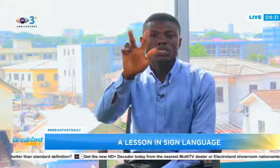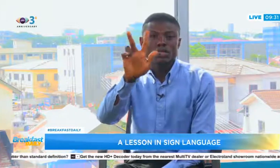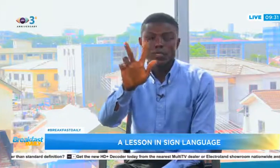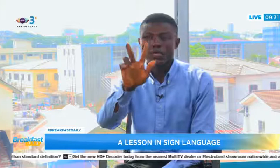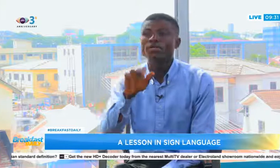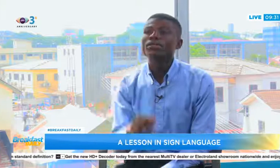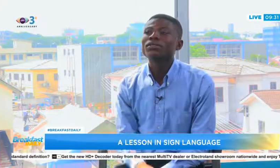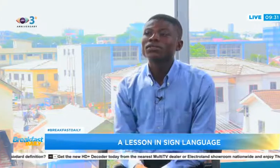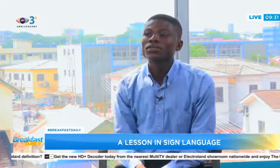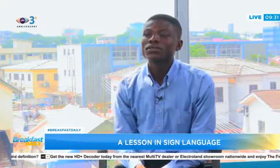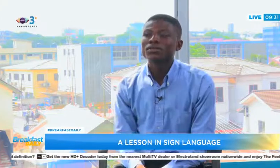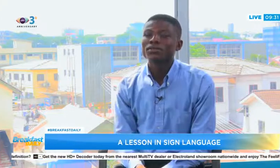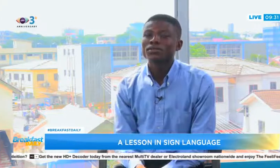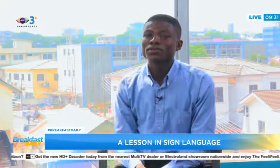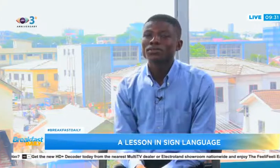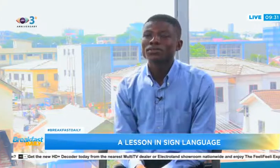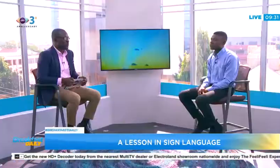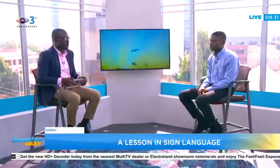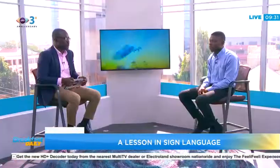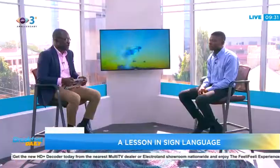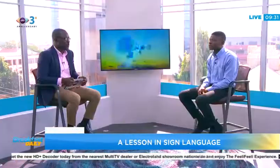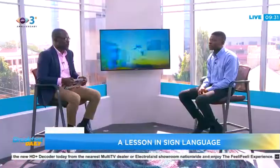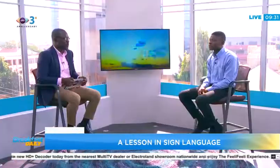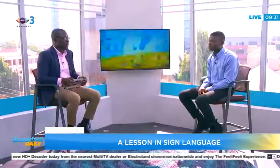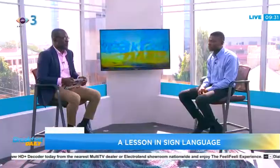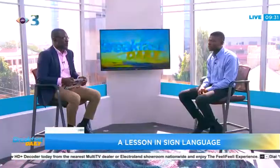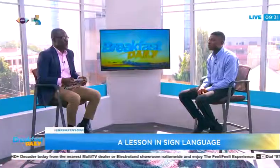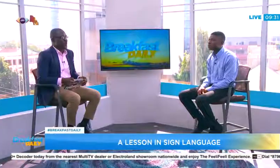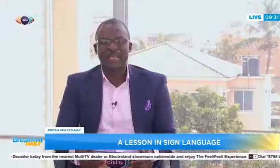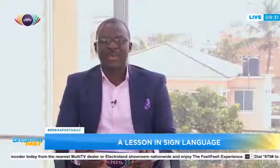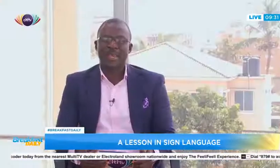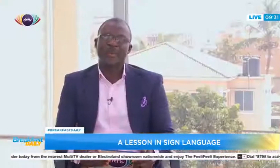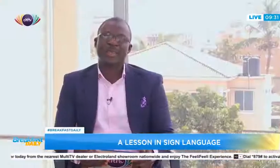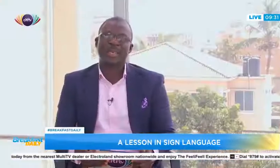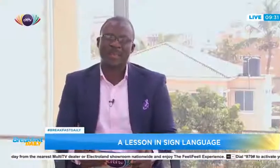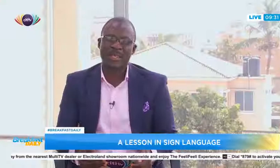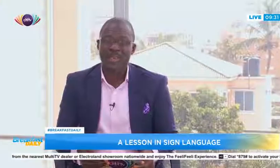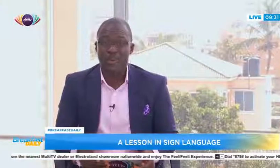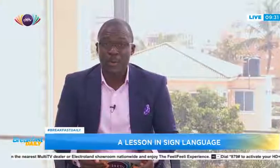717273. Wow. Thank you. Okay. Thank you very much. Okay. We'll be speaking with Atta Nyamekye, who